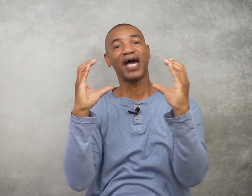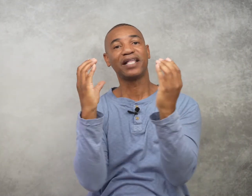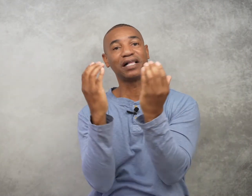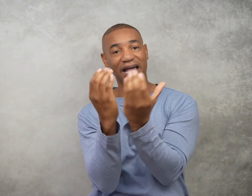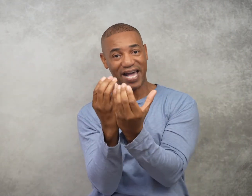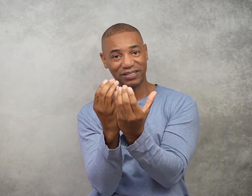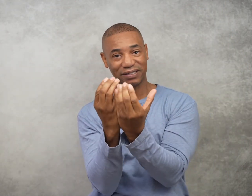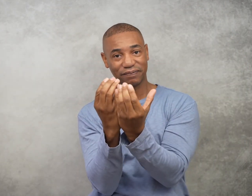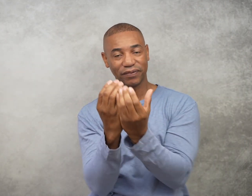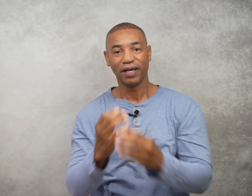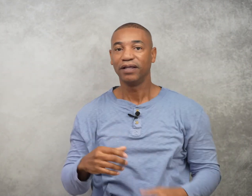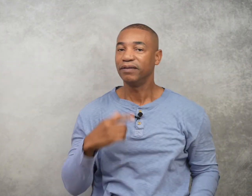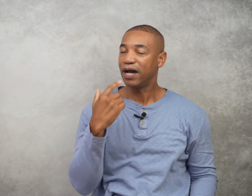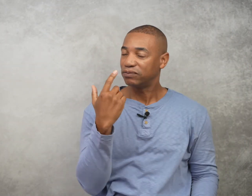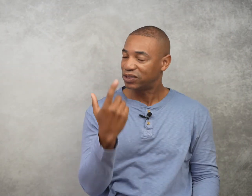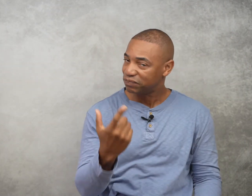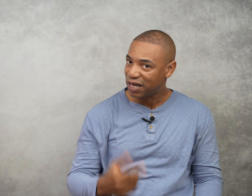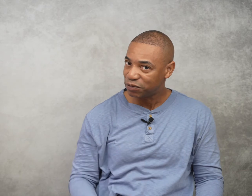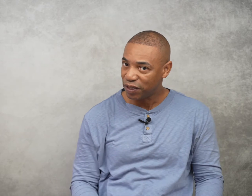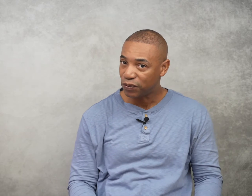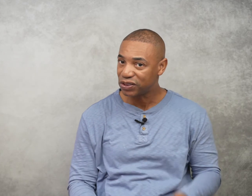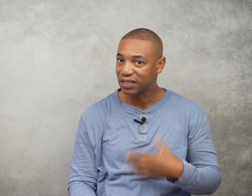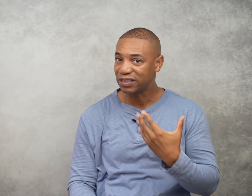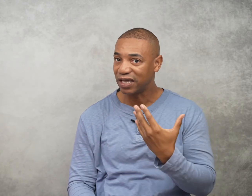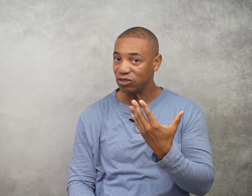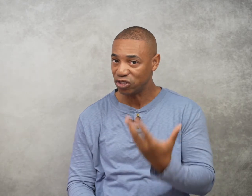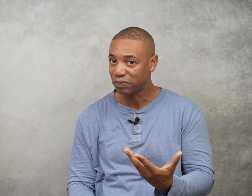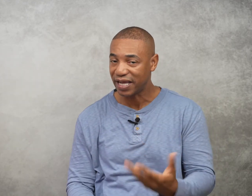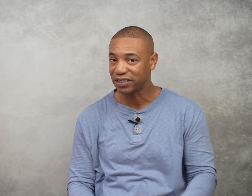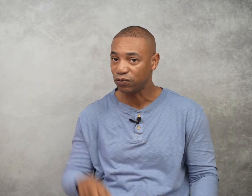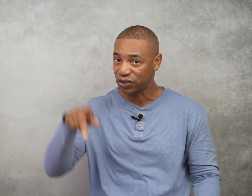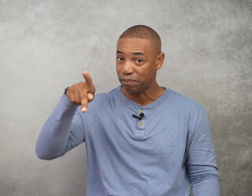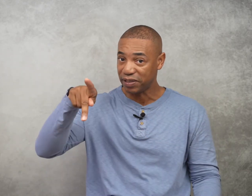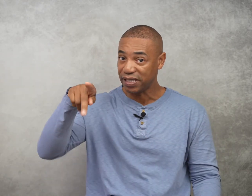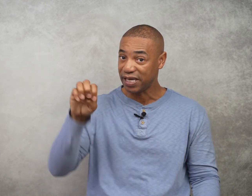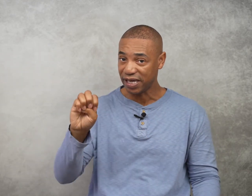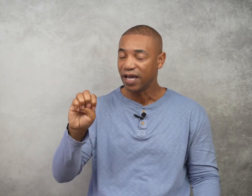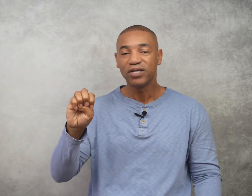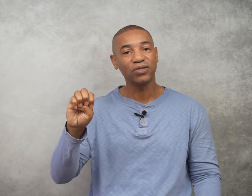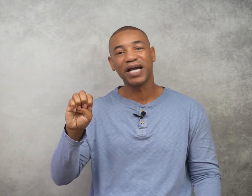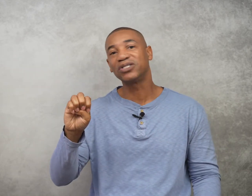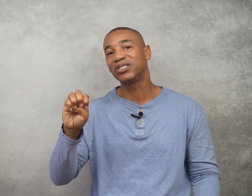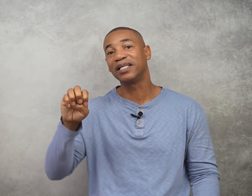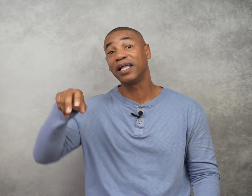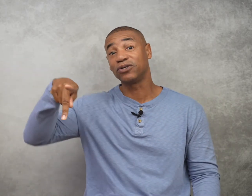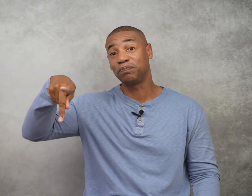add class. Now, sometimes people, instead of saying gym class, they will say PE. So you actually sign the letters